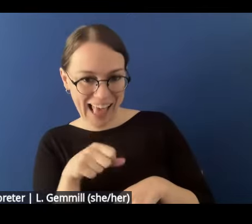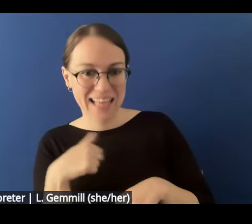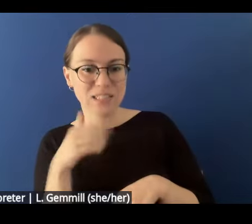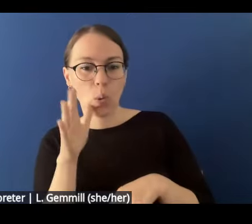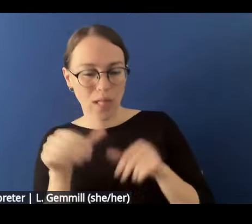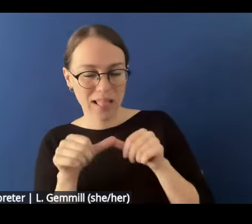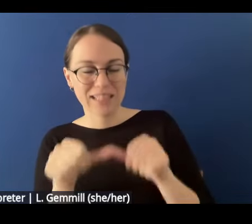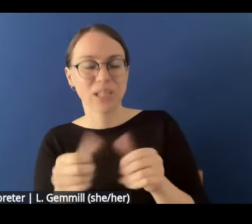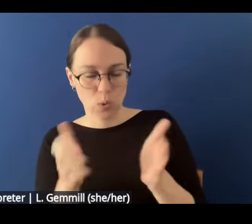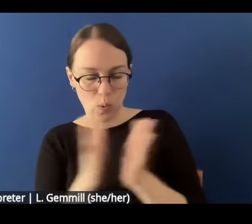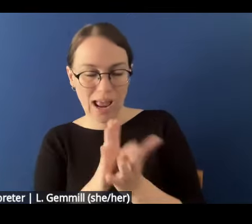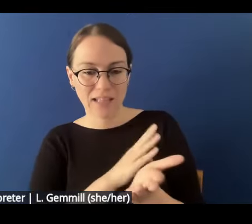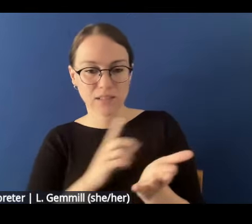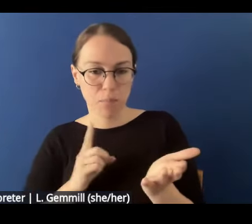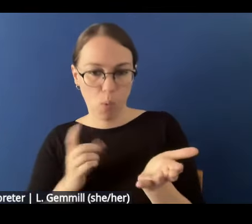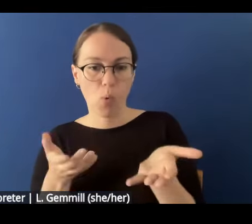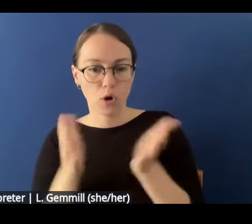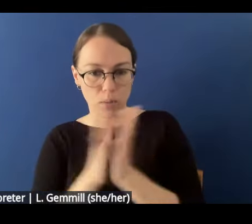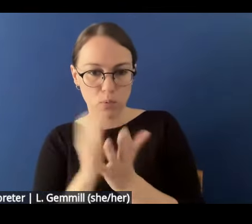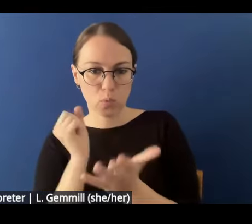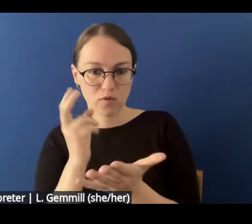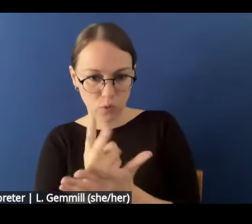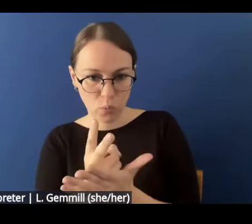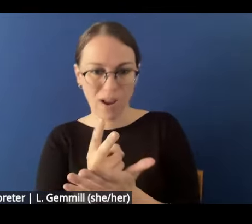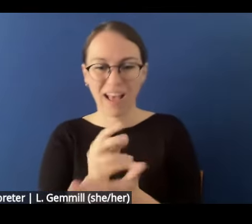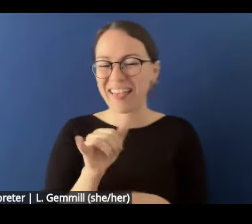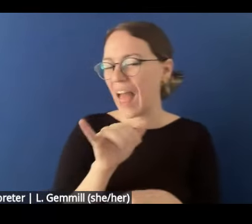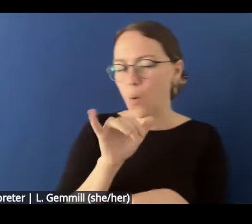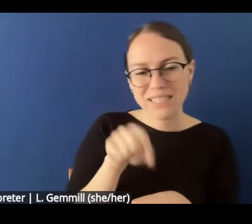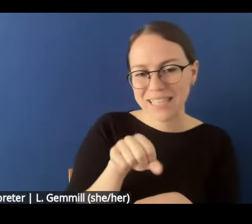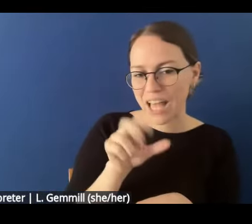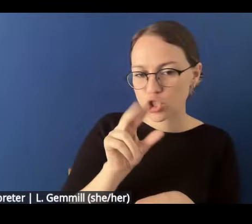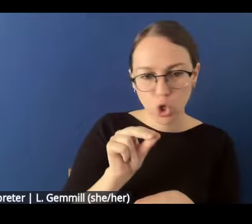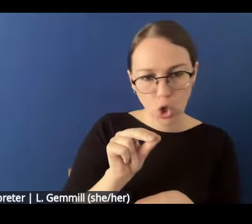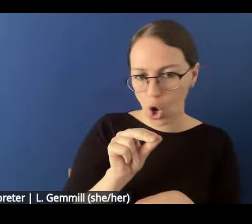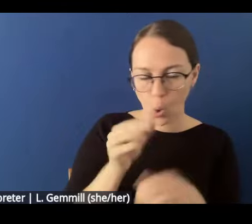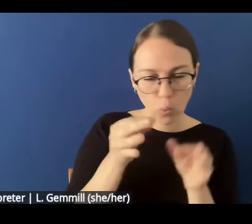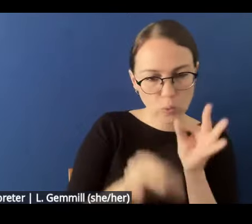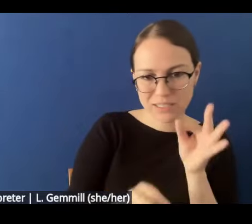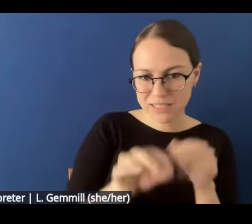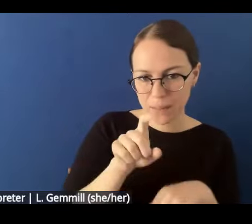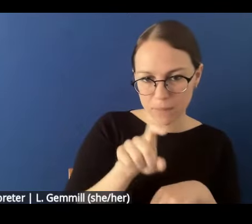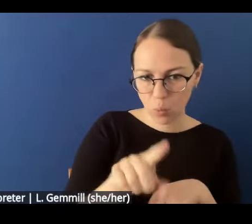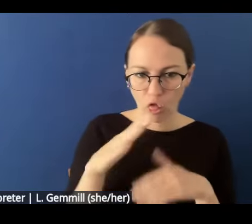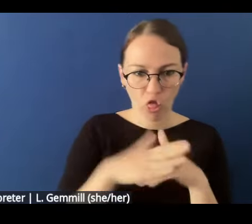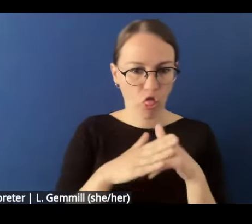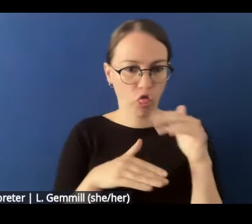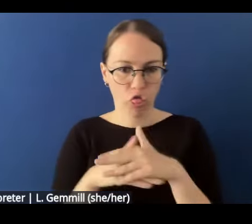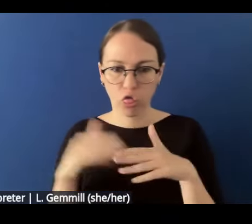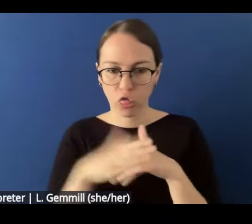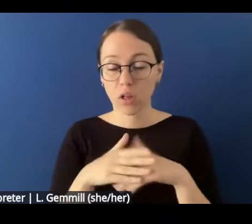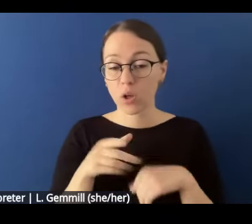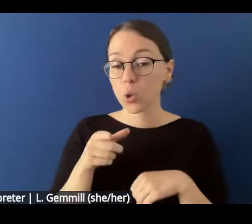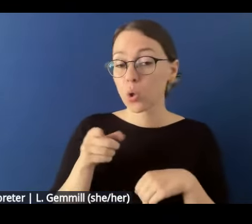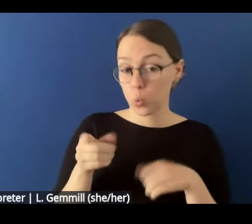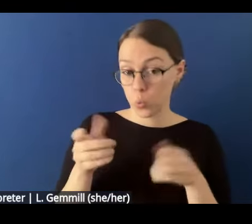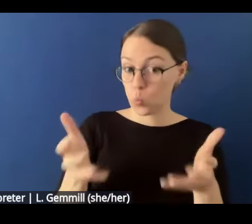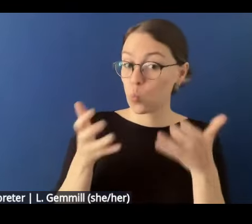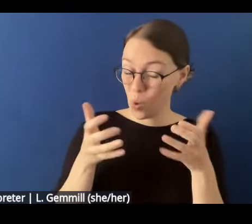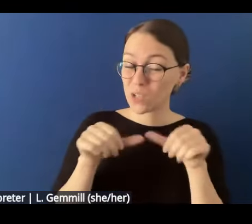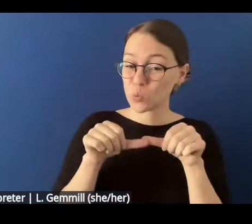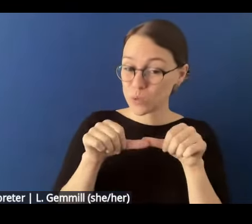was our a- request That was a yes or a for no approval question. as the form of the June You want to 16th continue, petition you summary. want to continue the public comment,